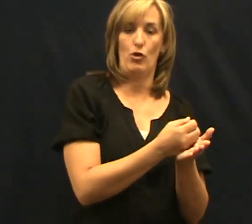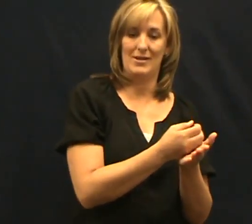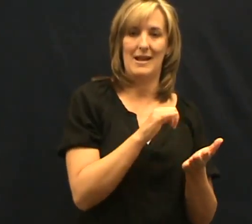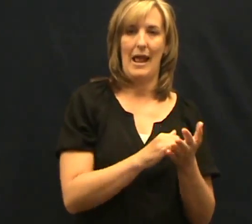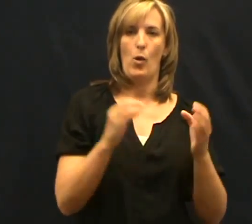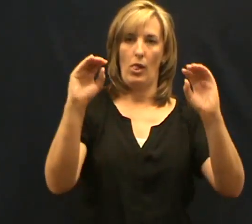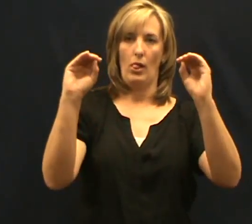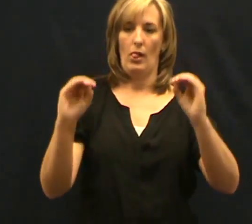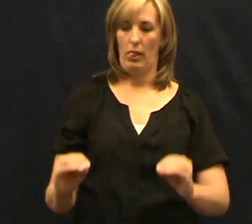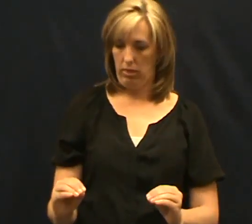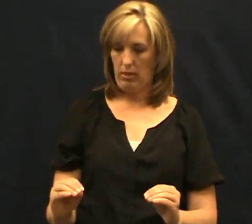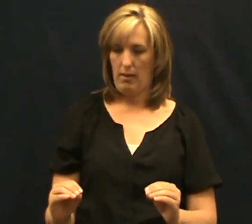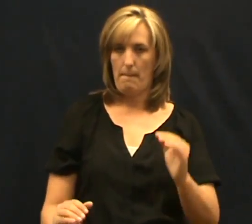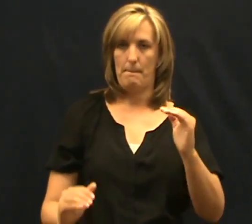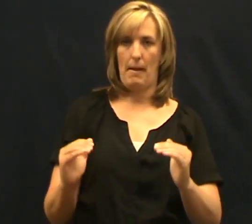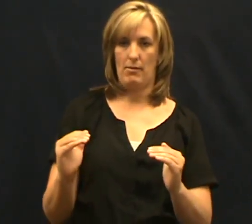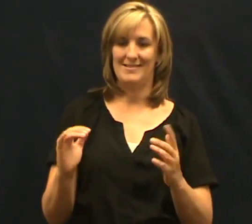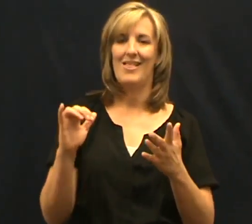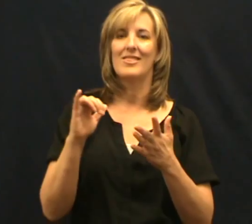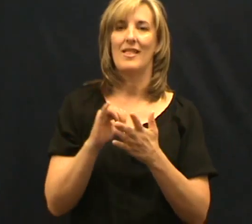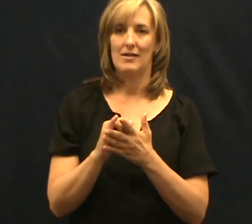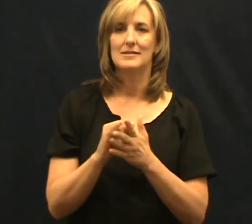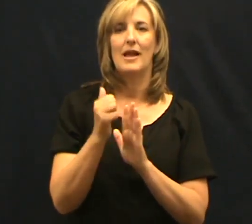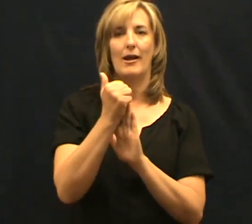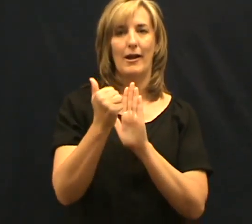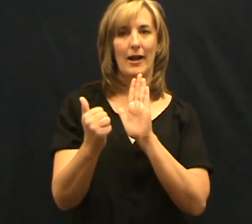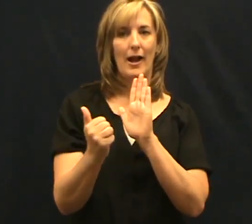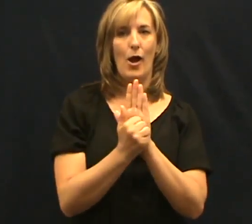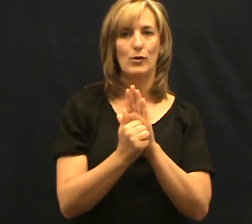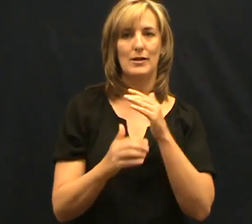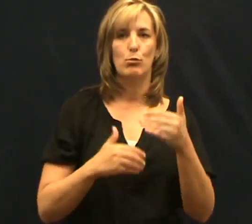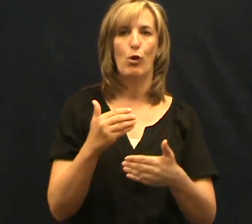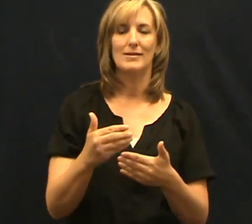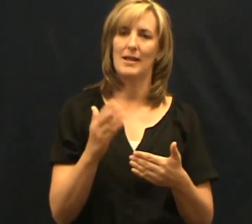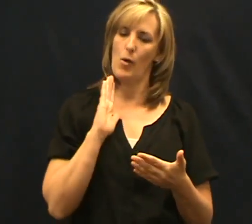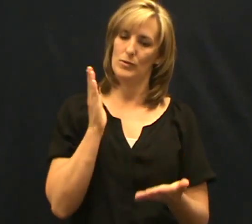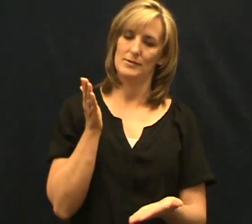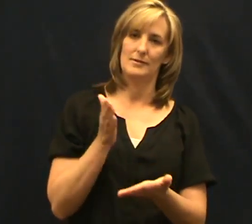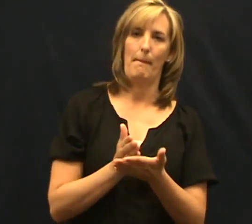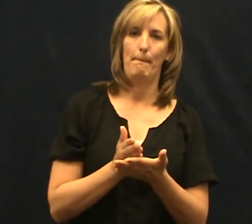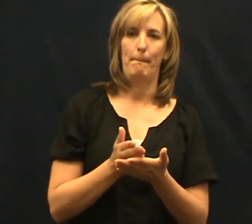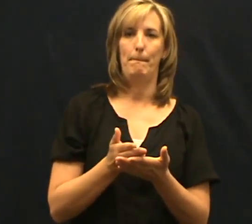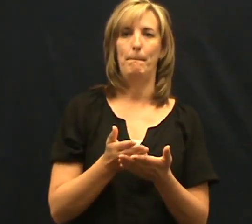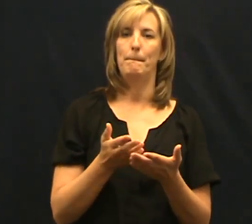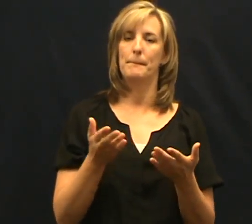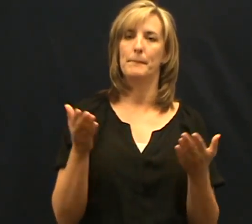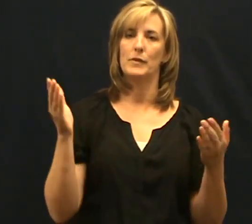last step in the accounting process. And I'm going to end the narration here. So go ahead, and if you want to review